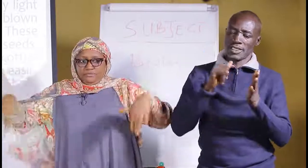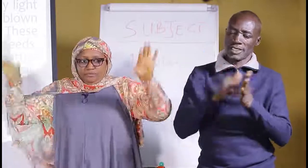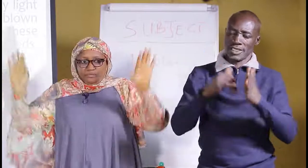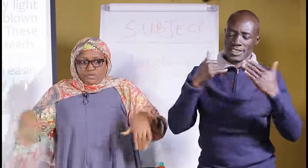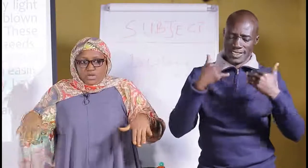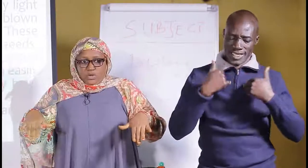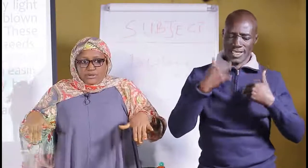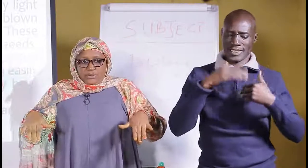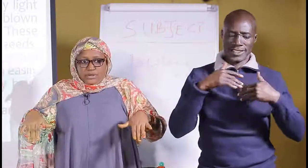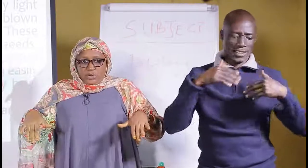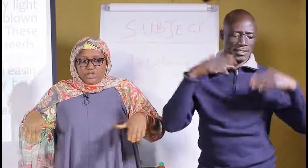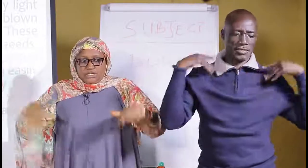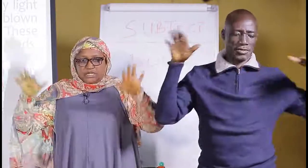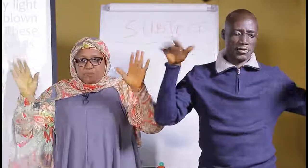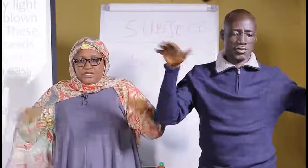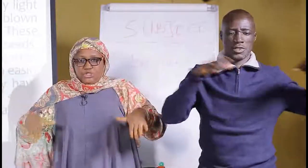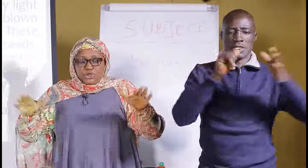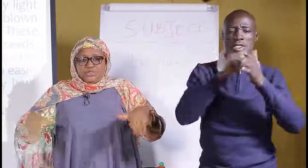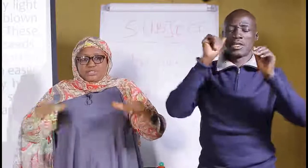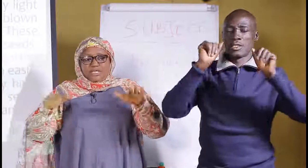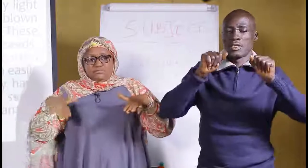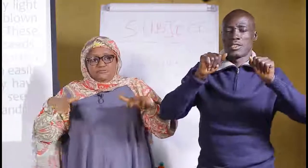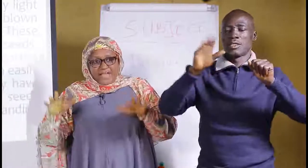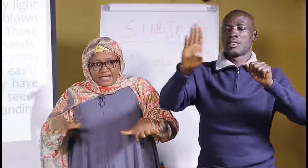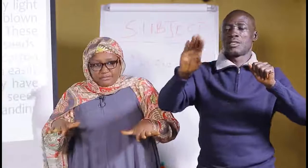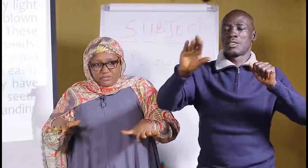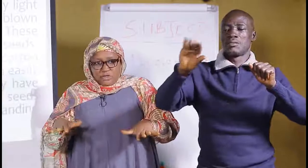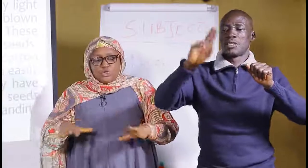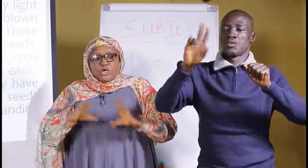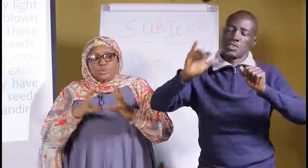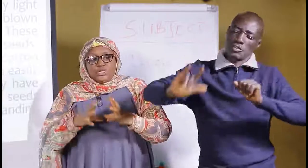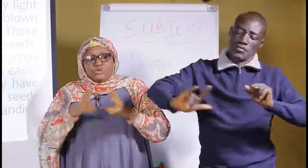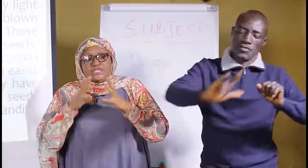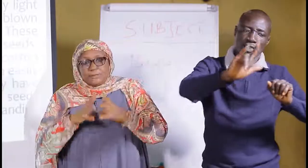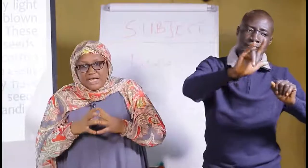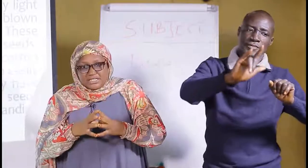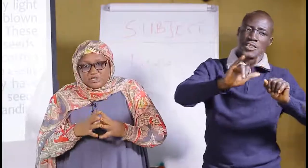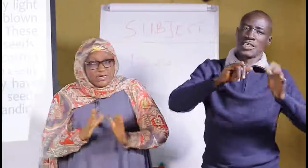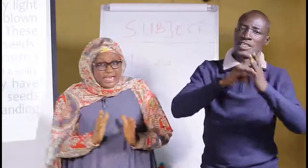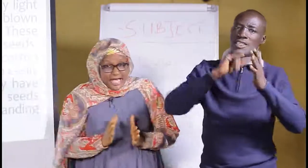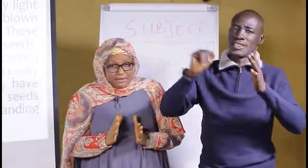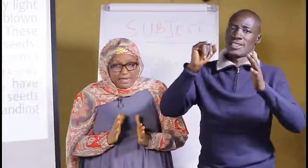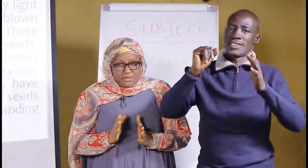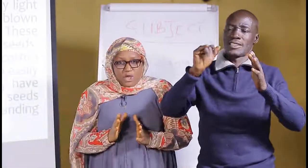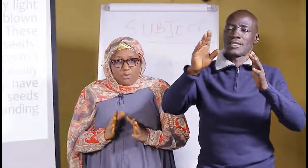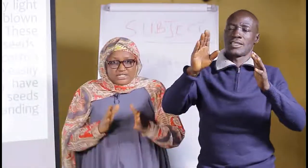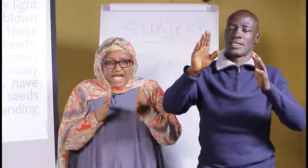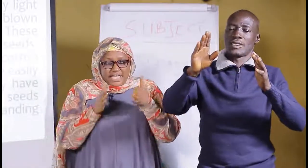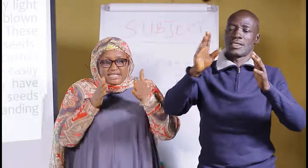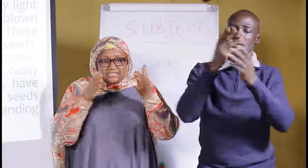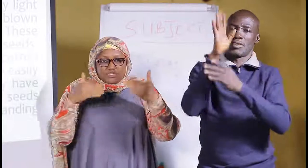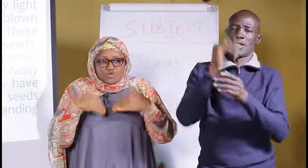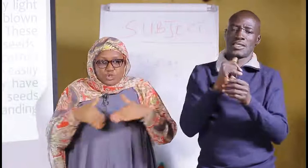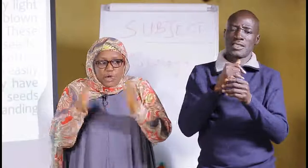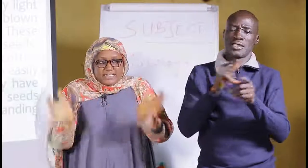wing, which the birds use in flying. So the combretum is a plant, it's not an animal, but